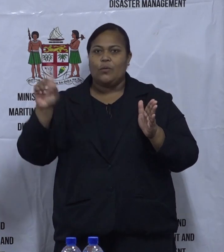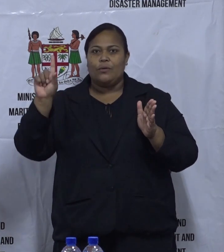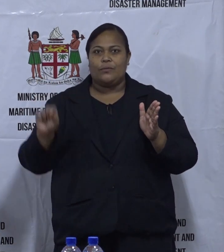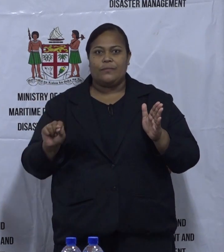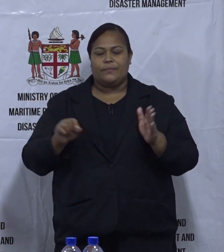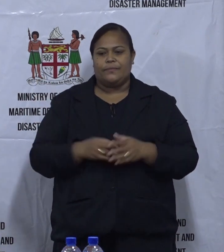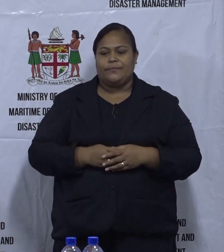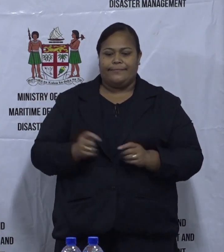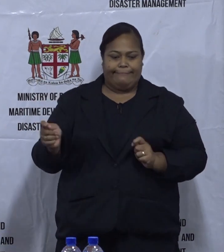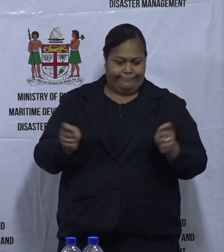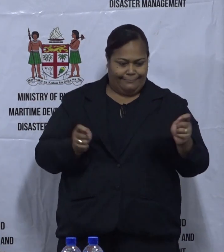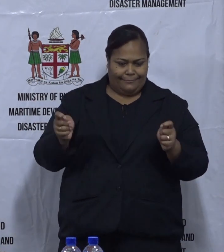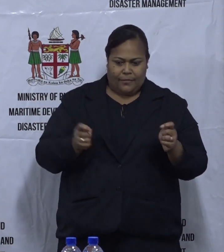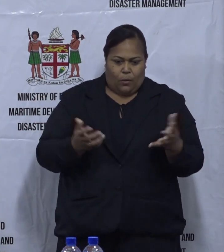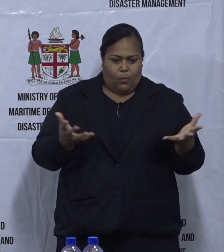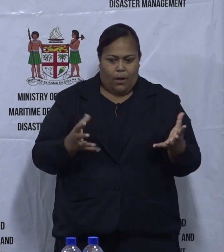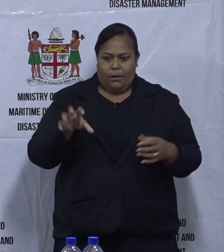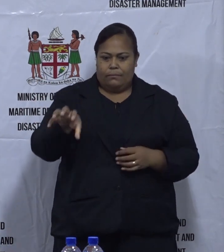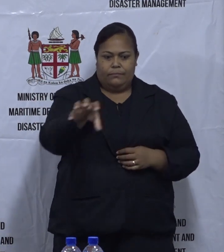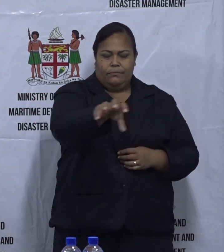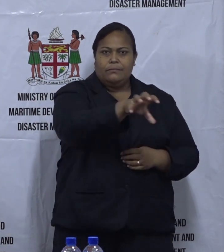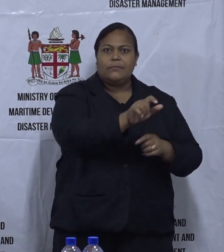other coordinated